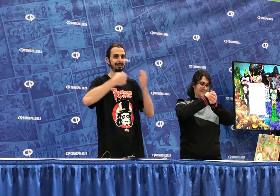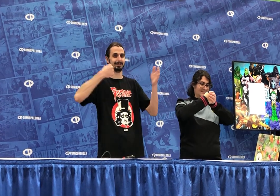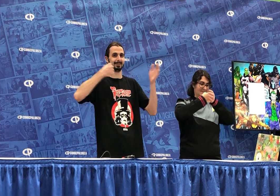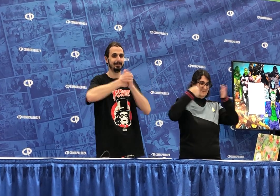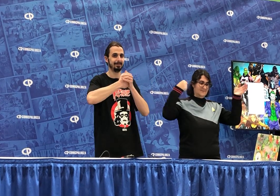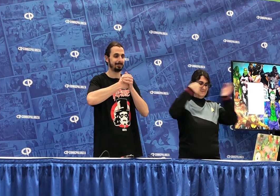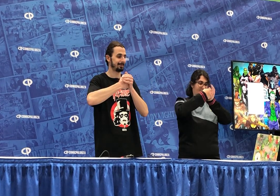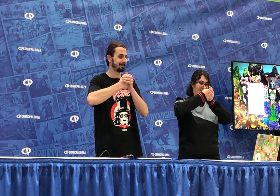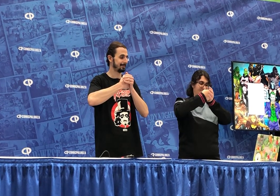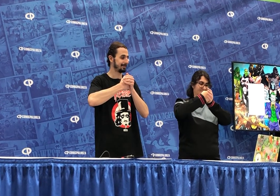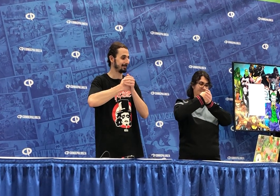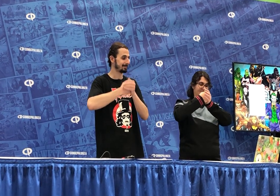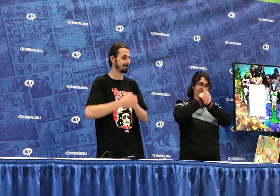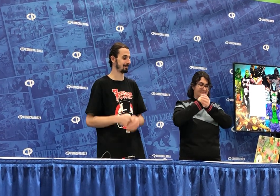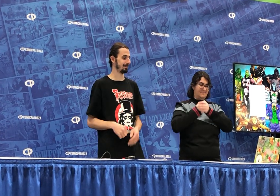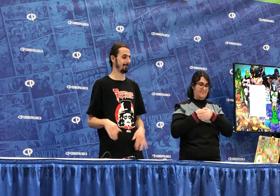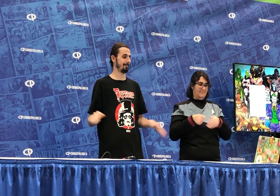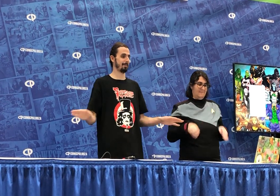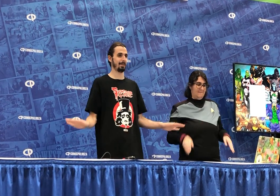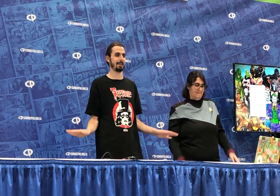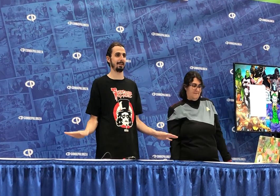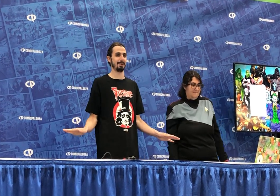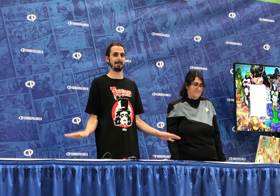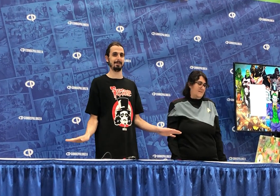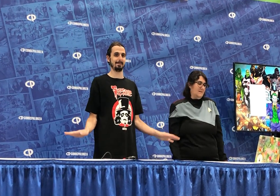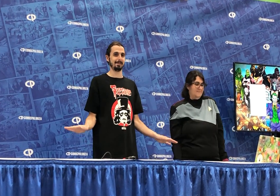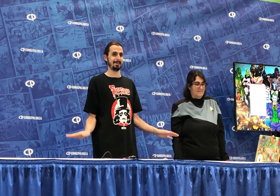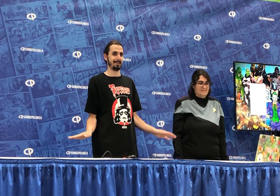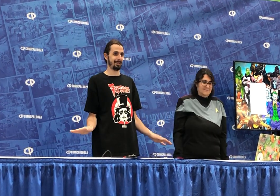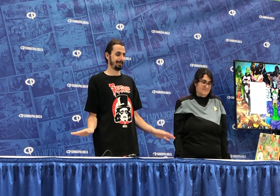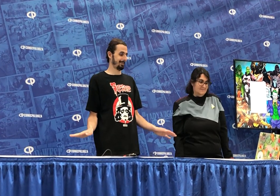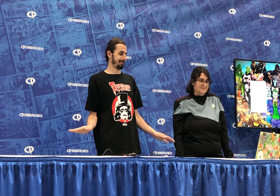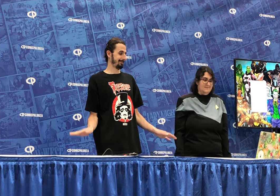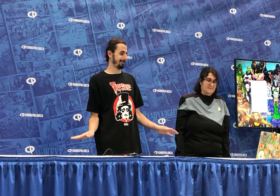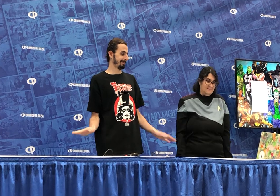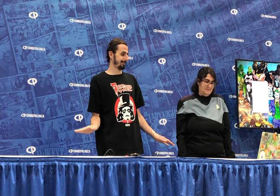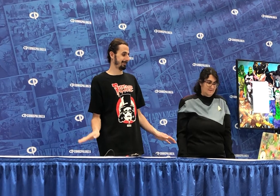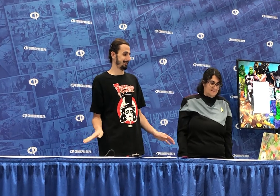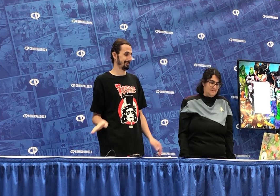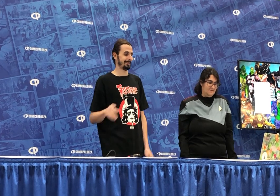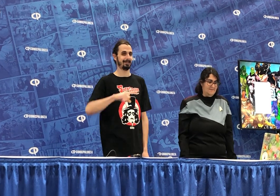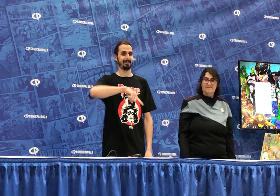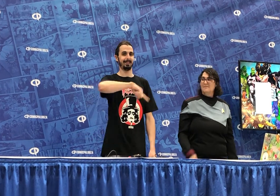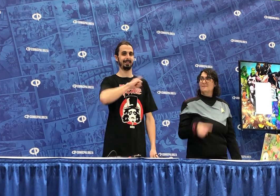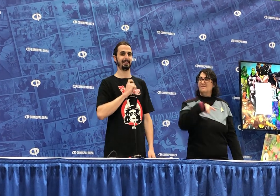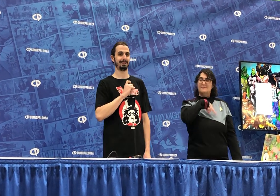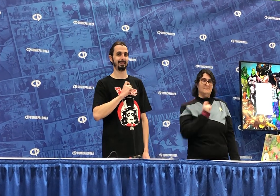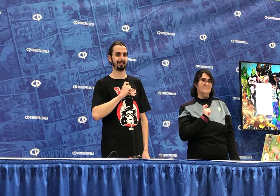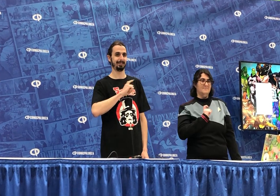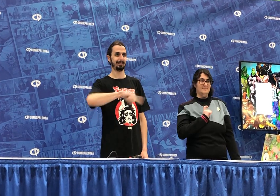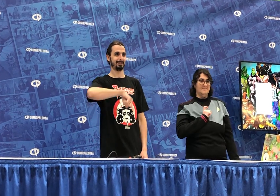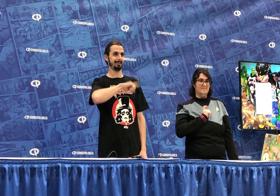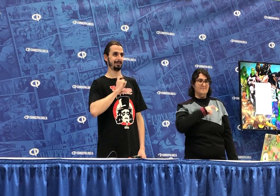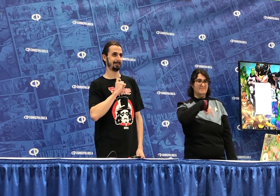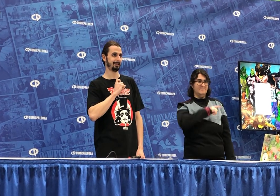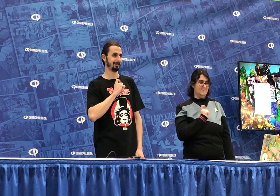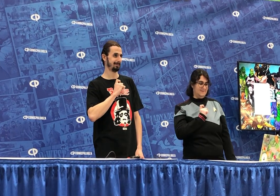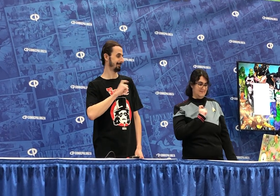Bane. Penguin. Riddler.